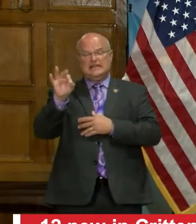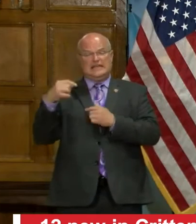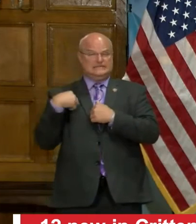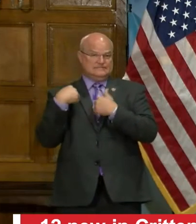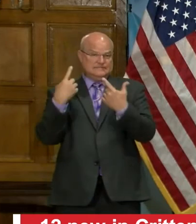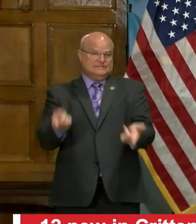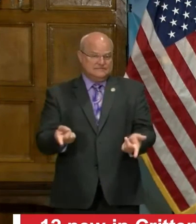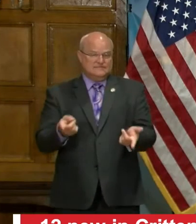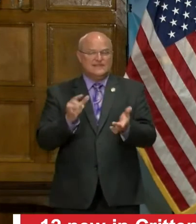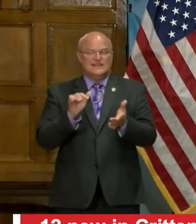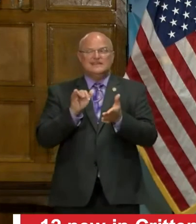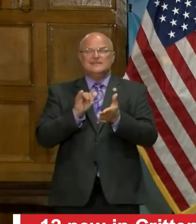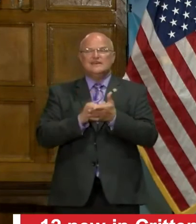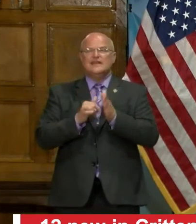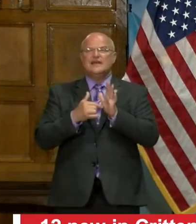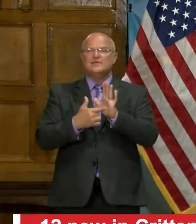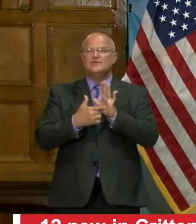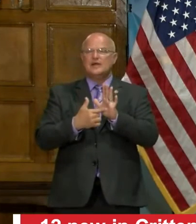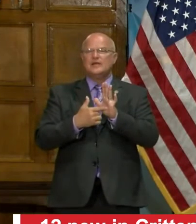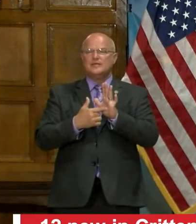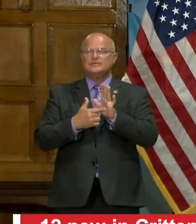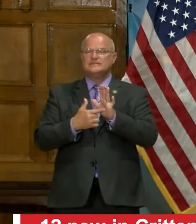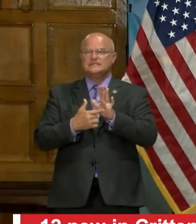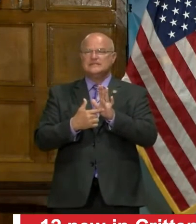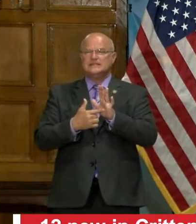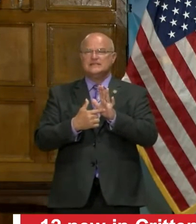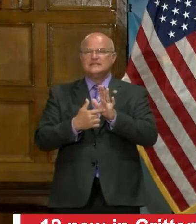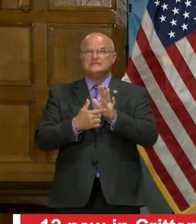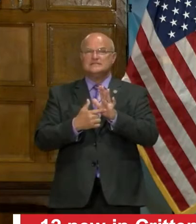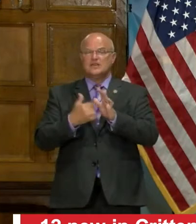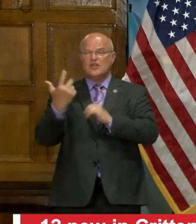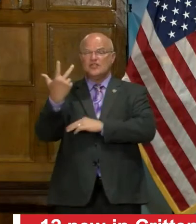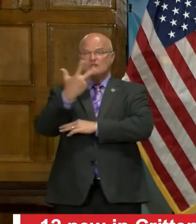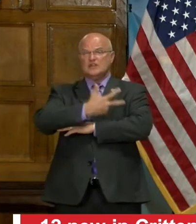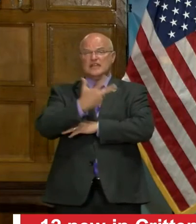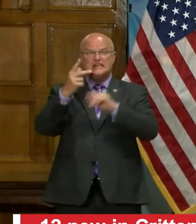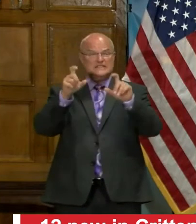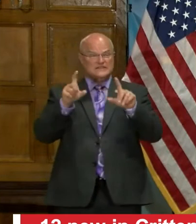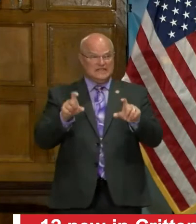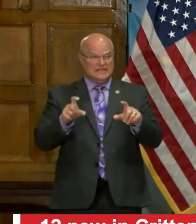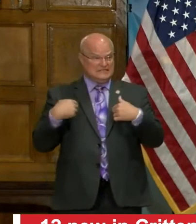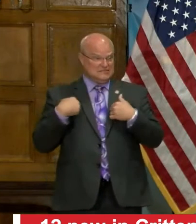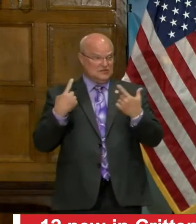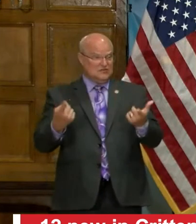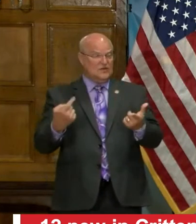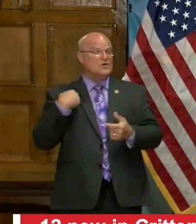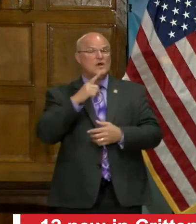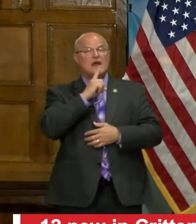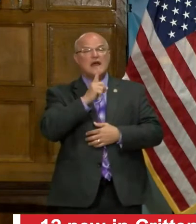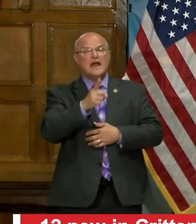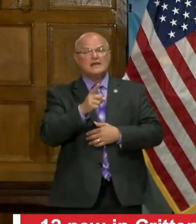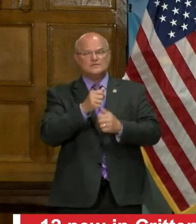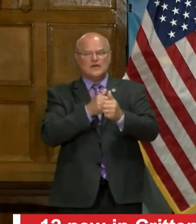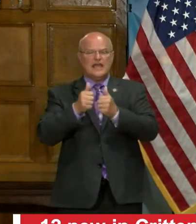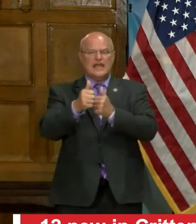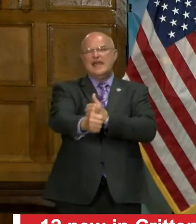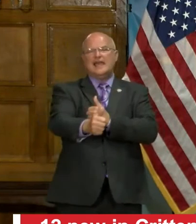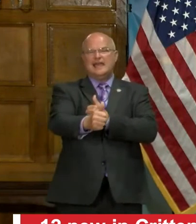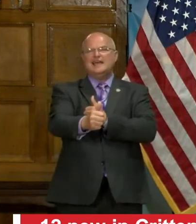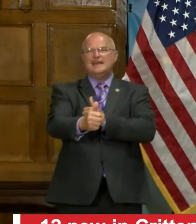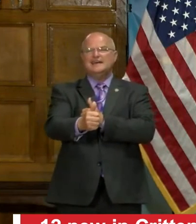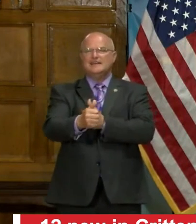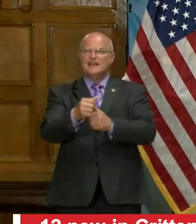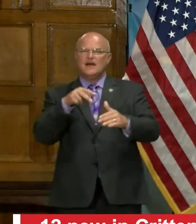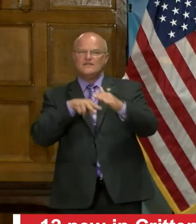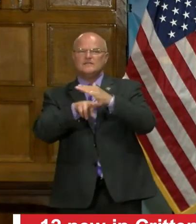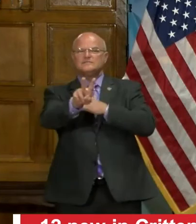12,199, so that represents really 3 days of testing this month. So we are actually ahead of pace